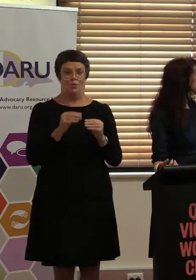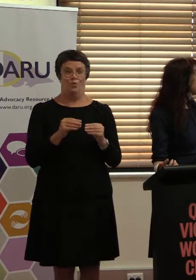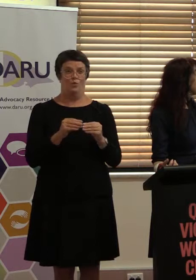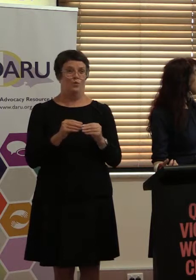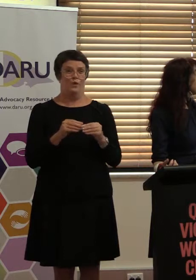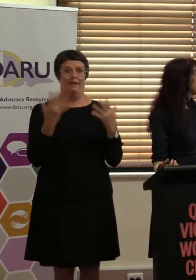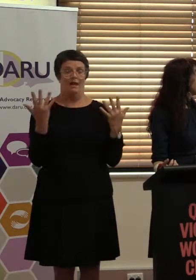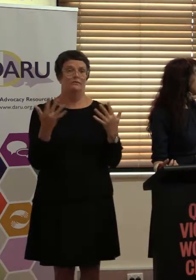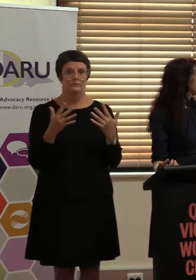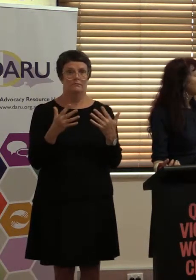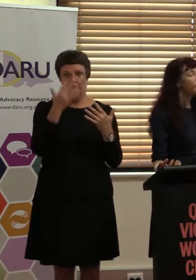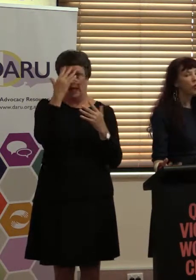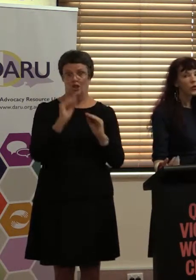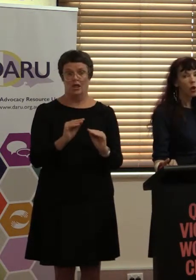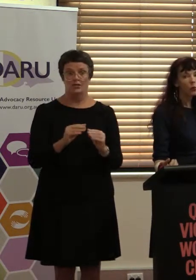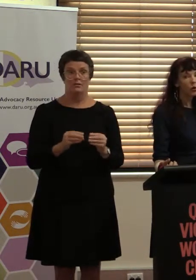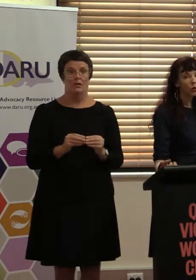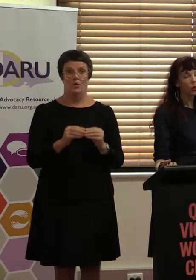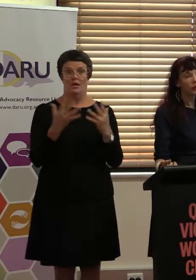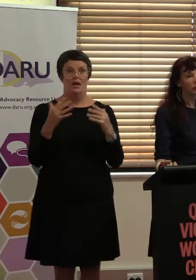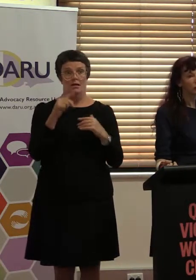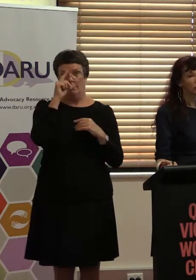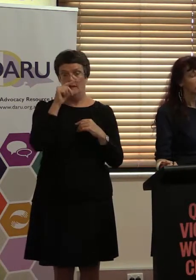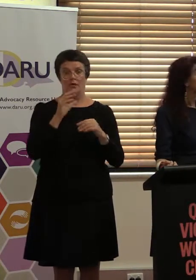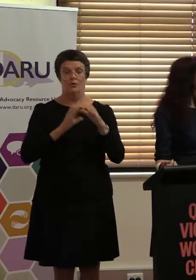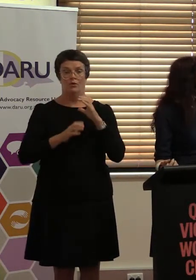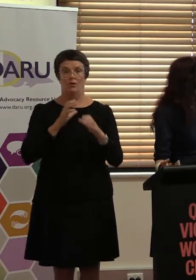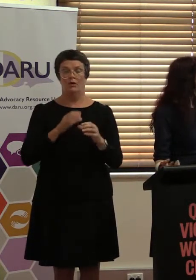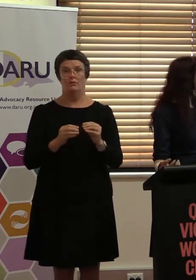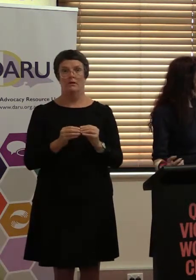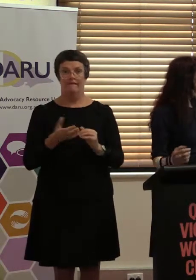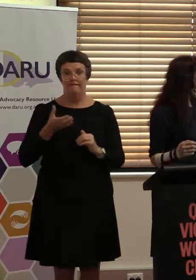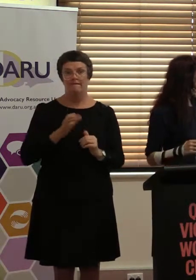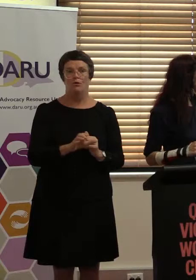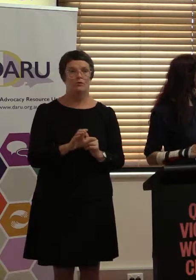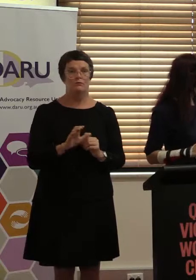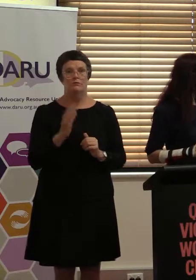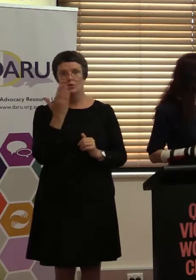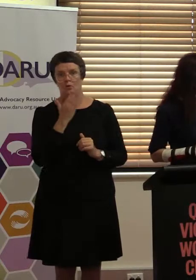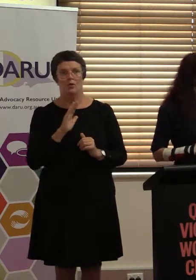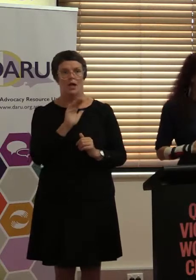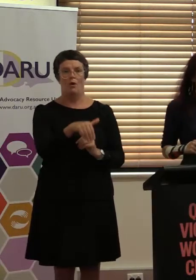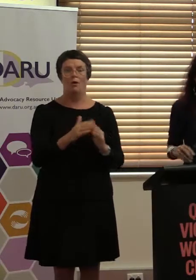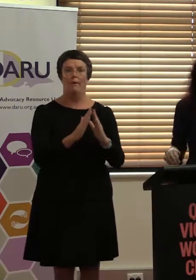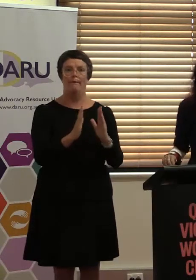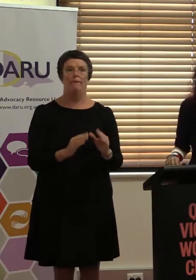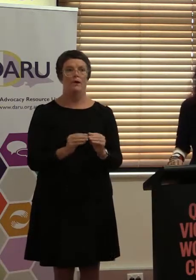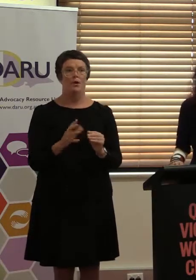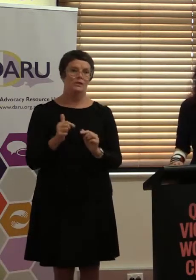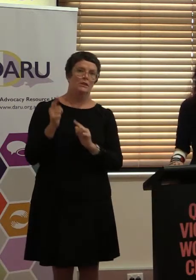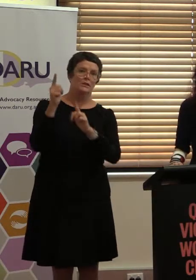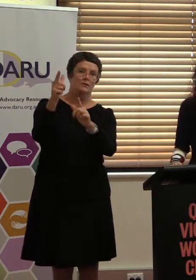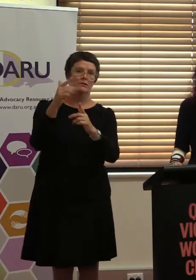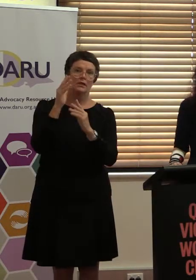to communicate, forced homeschooling, forced distance education. And it's interesting